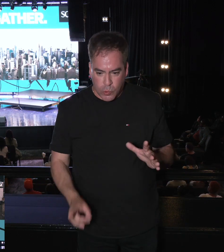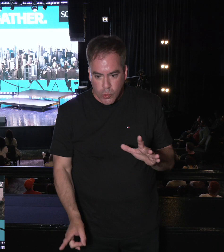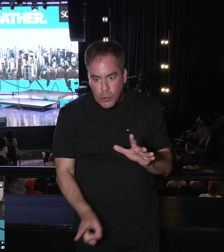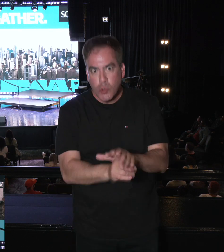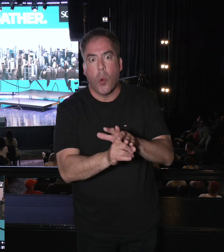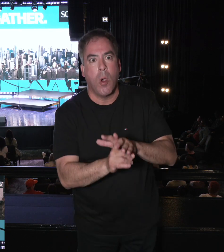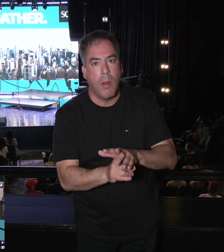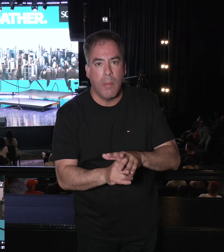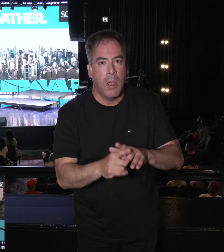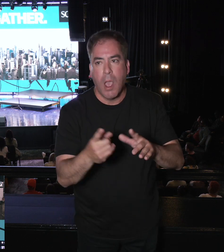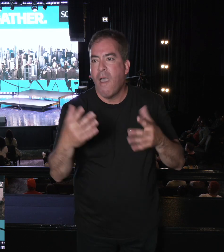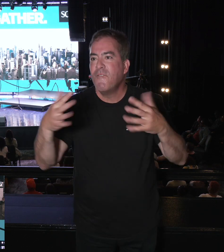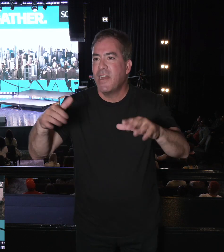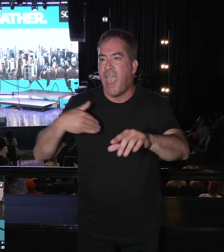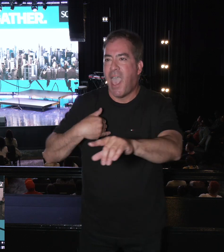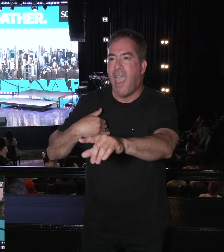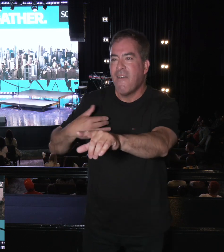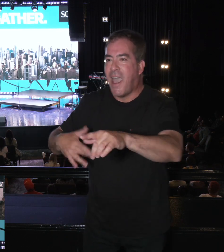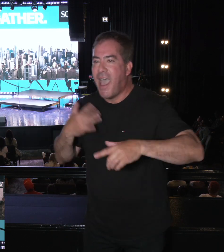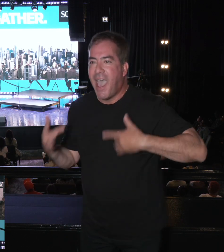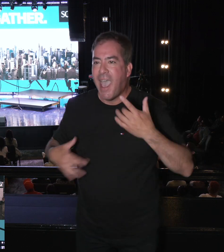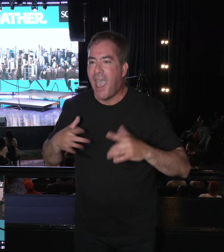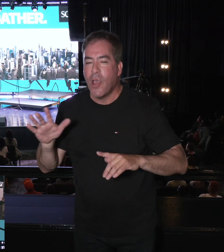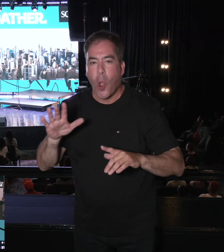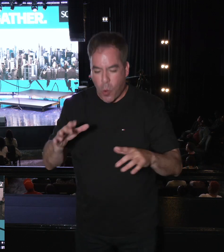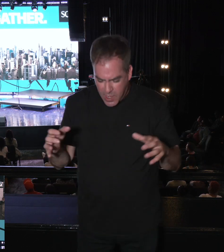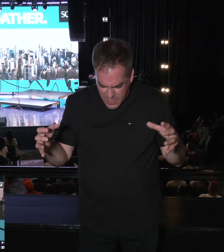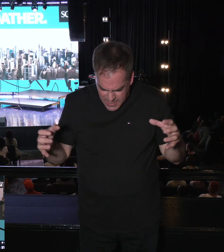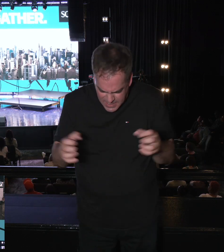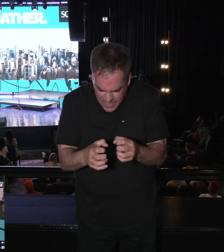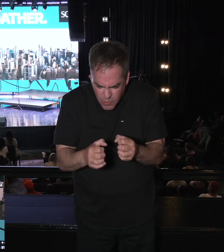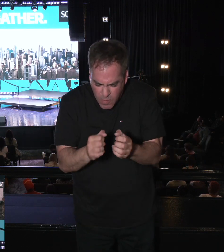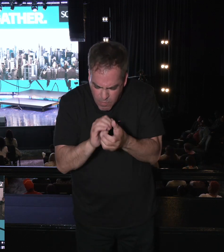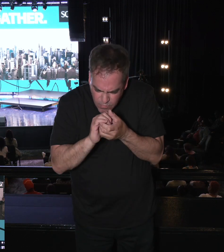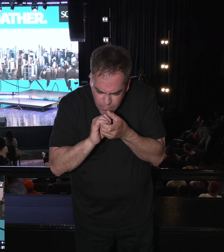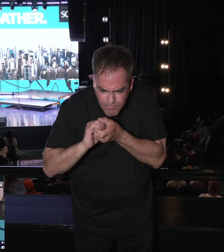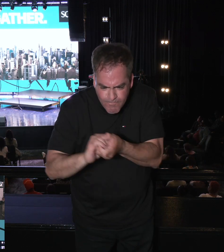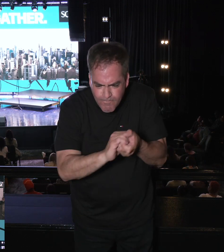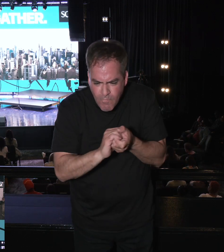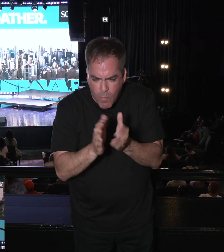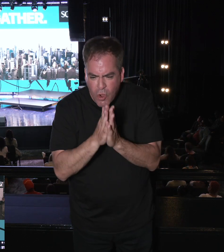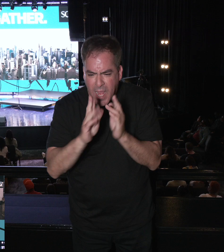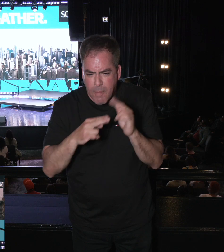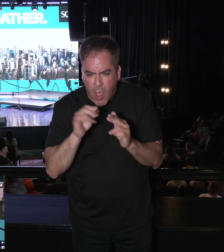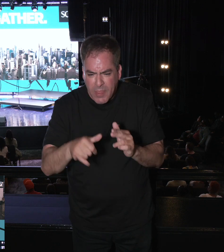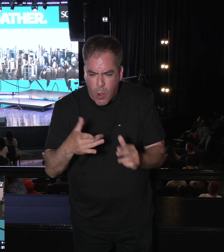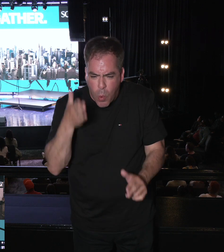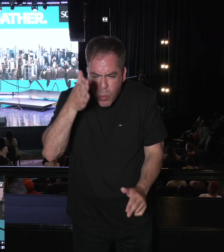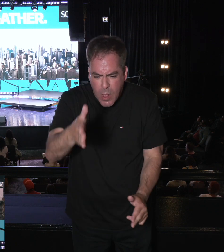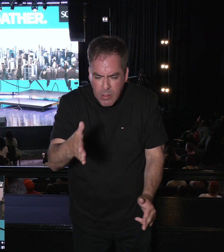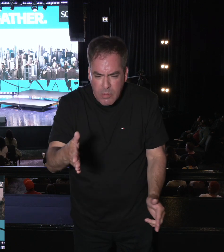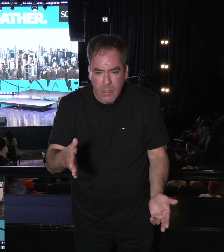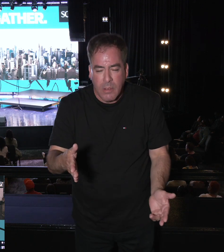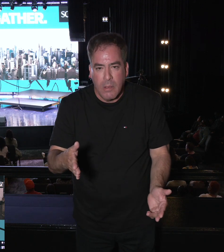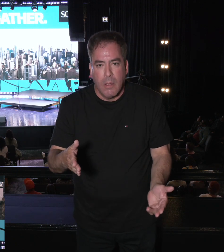to something that already is. It's gathering to pray about something that could be. Then they gathered, not after the Holy